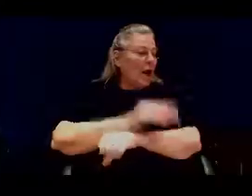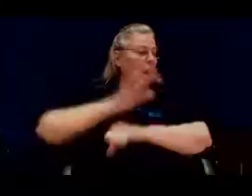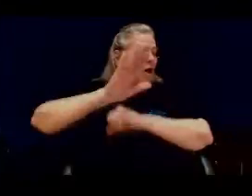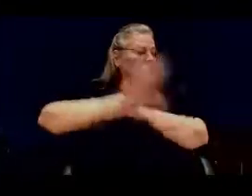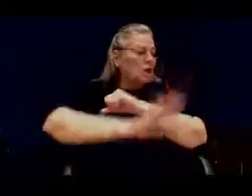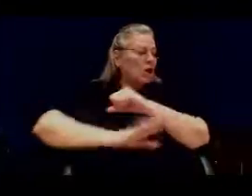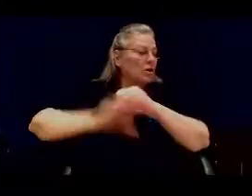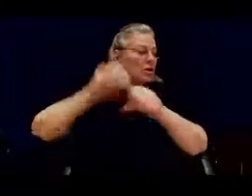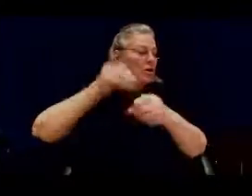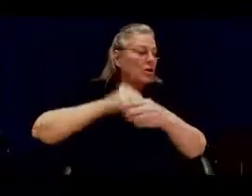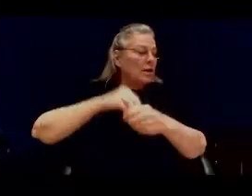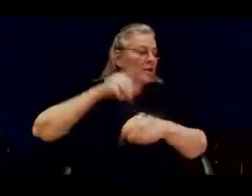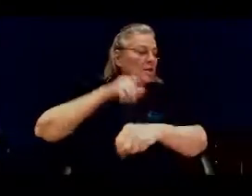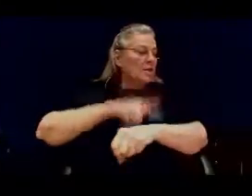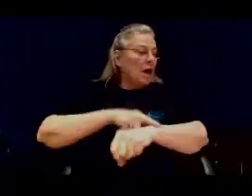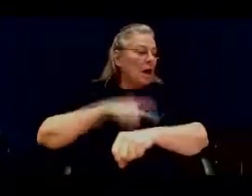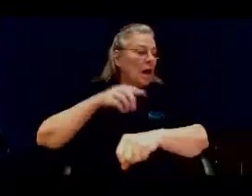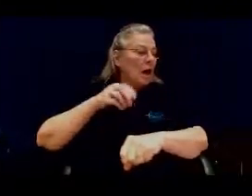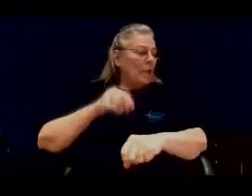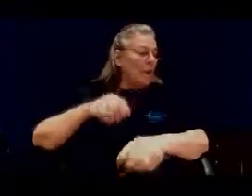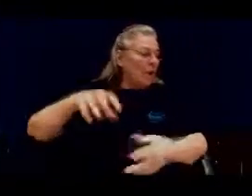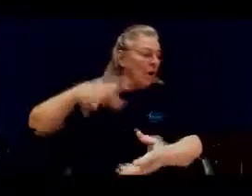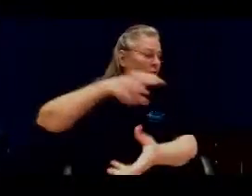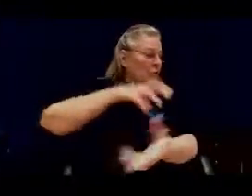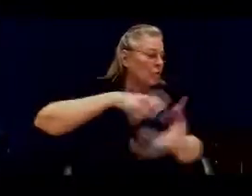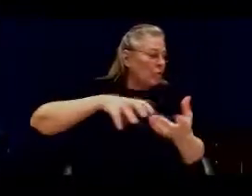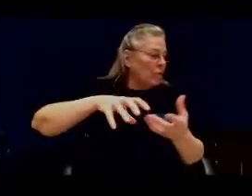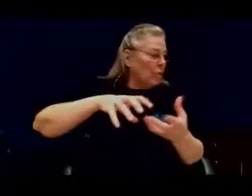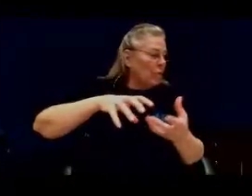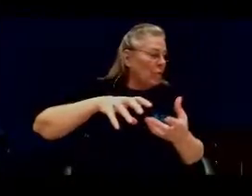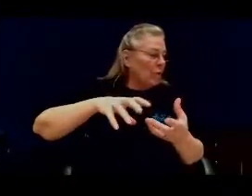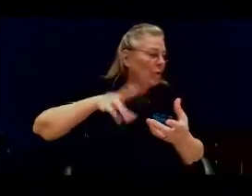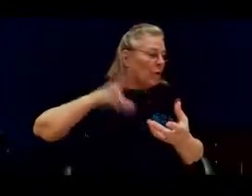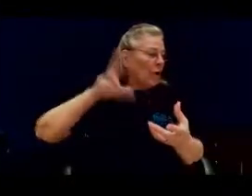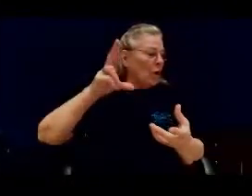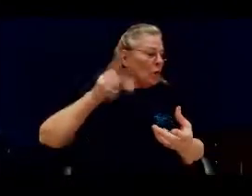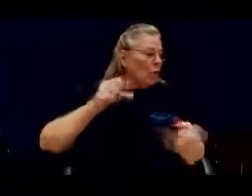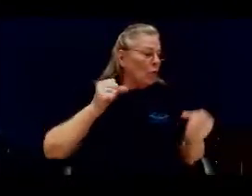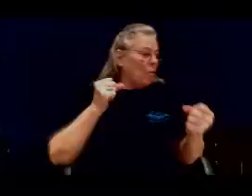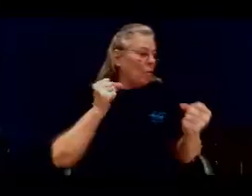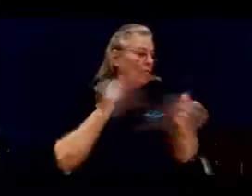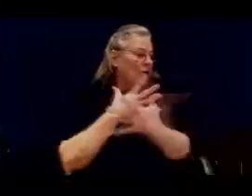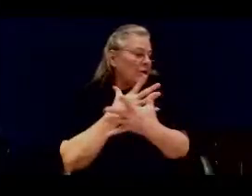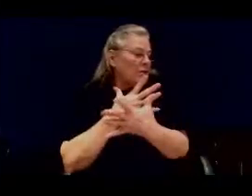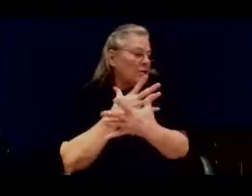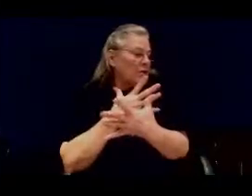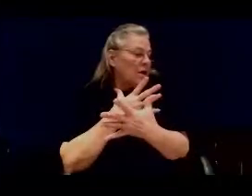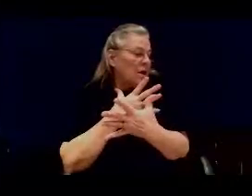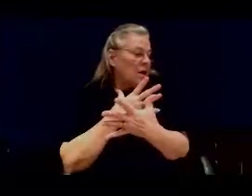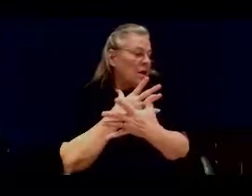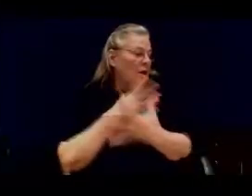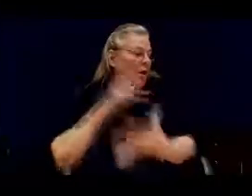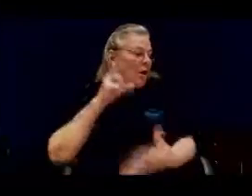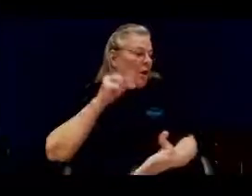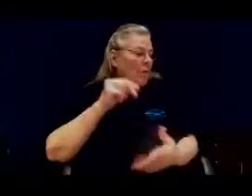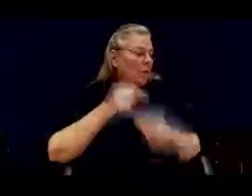a shelter in the time of storm. No fears alarm,